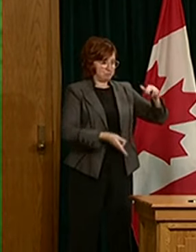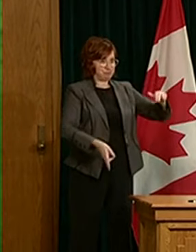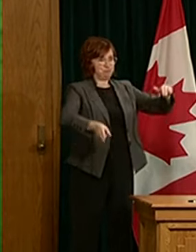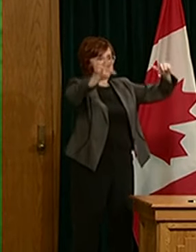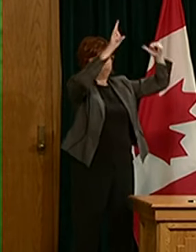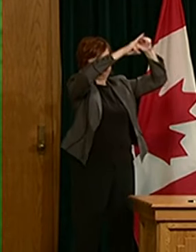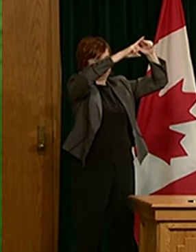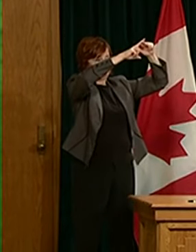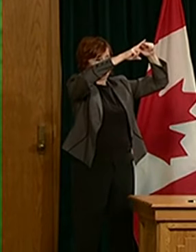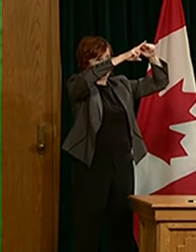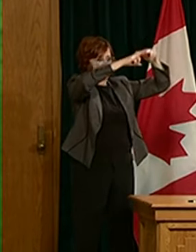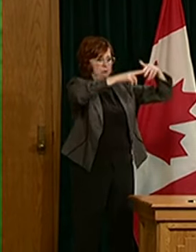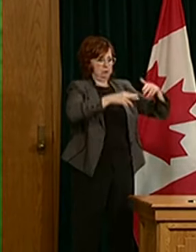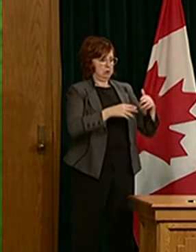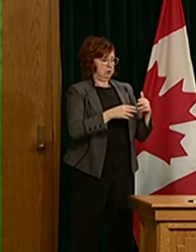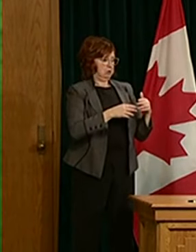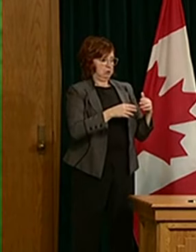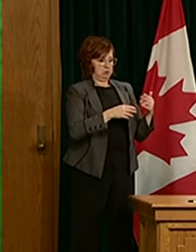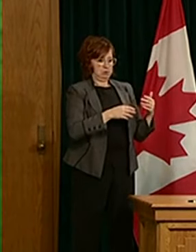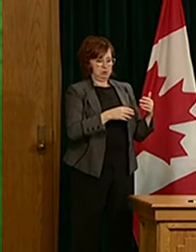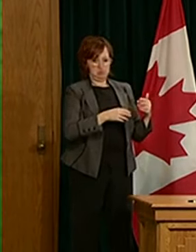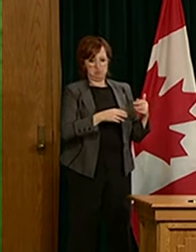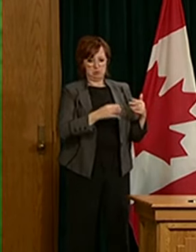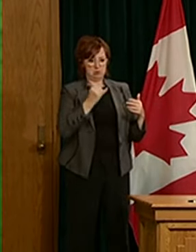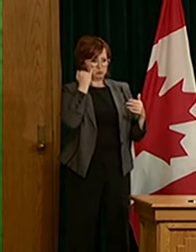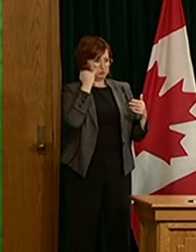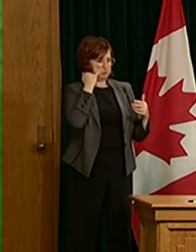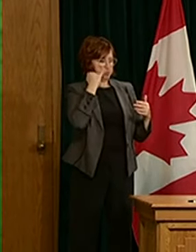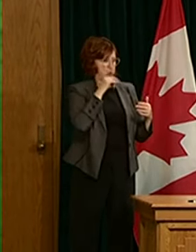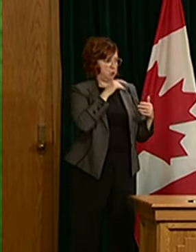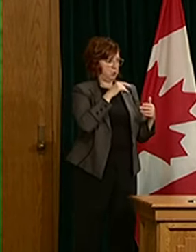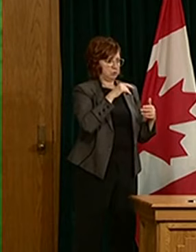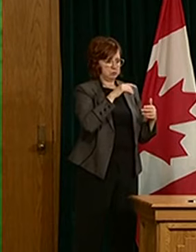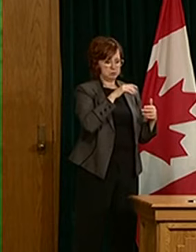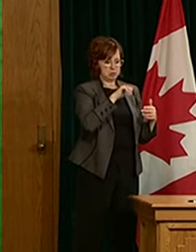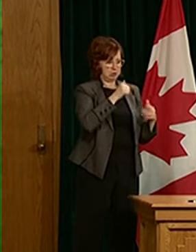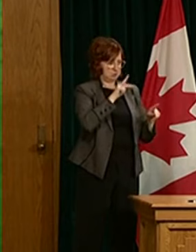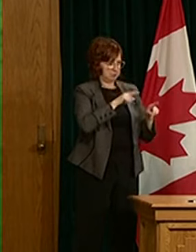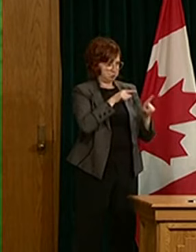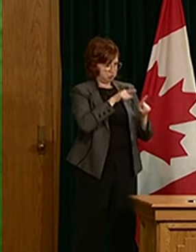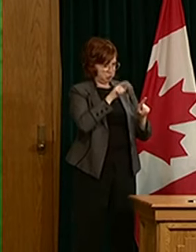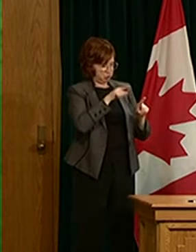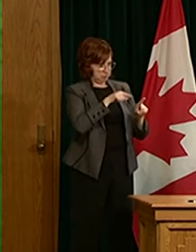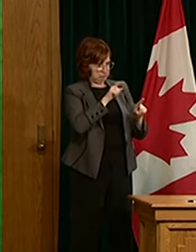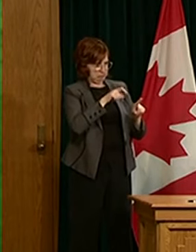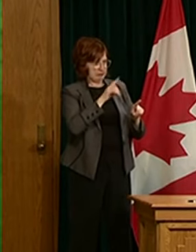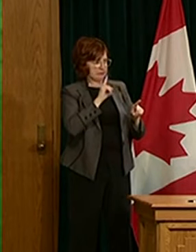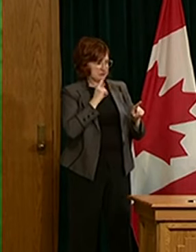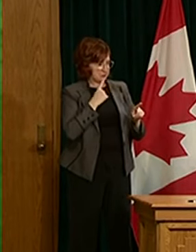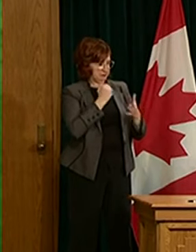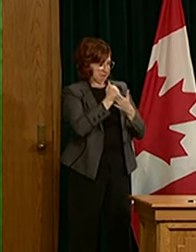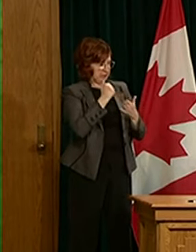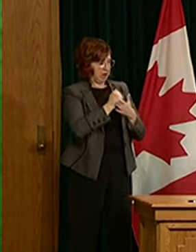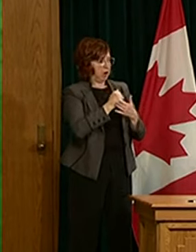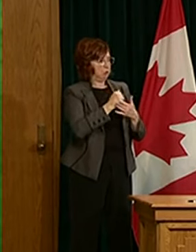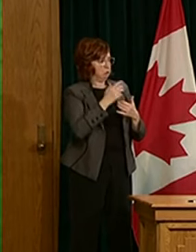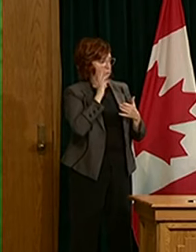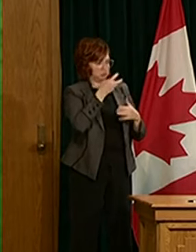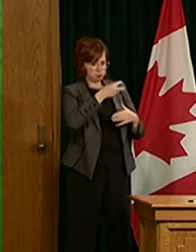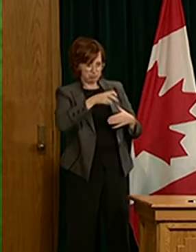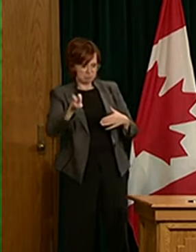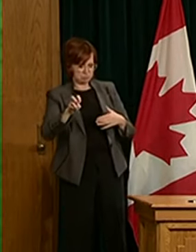Would those who need acute care have to be transferred to other hospitals in other regions? So just